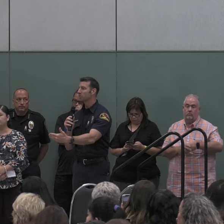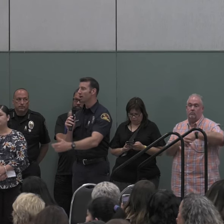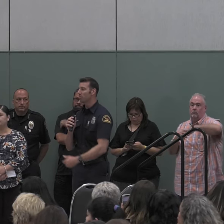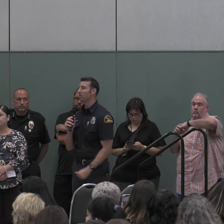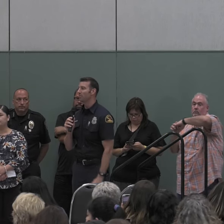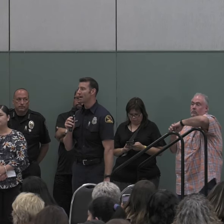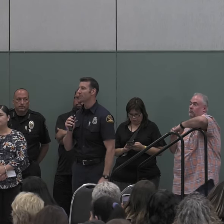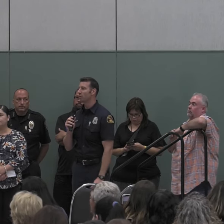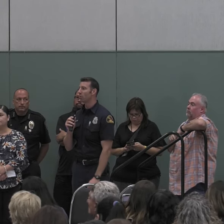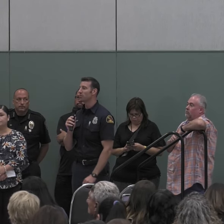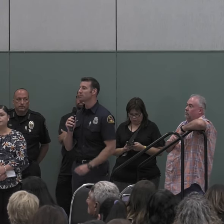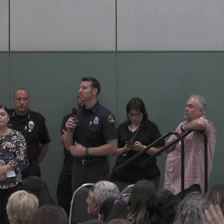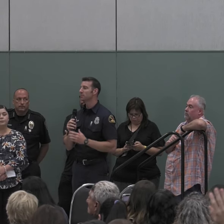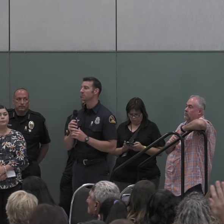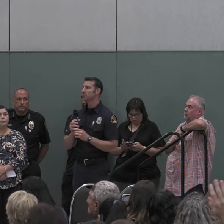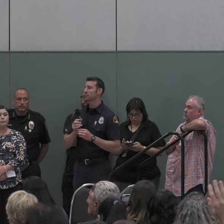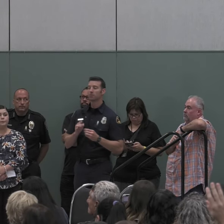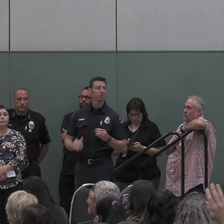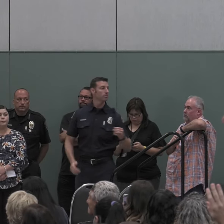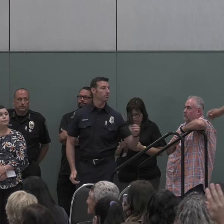will also help you get back to normal.